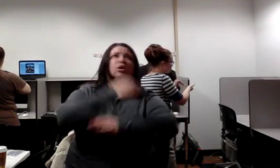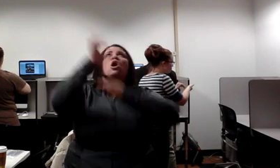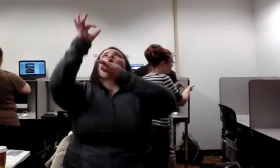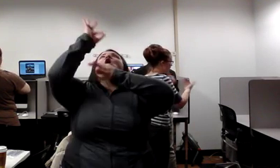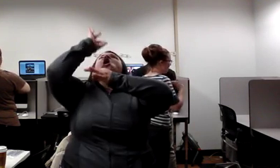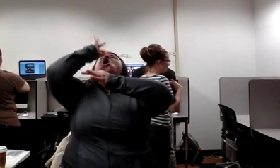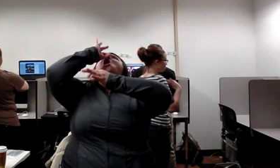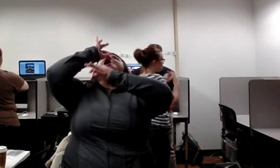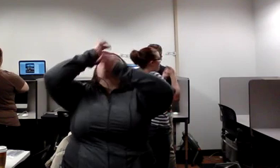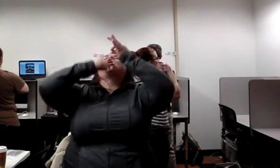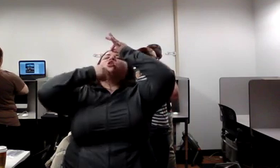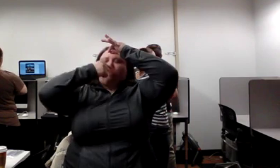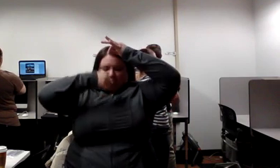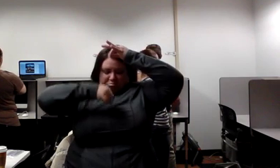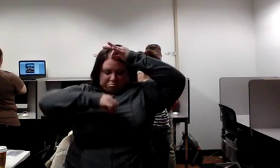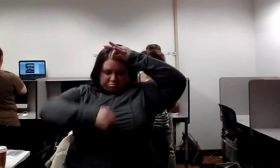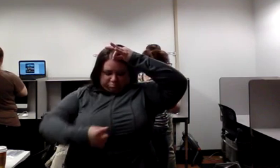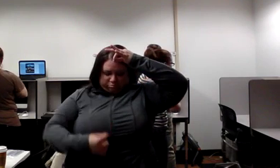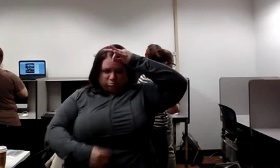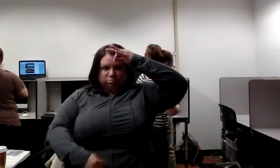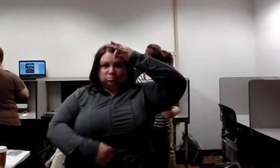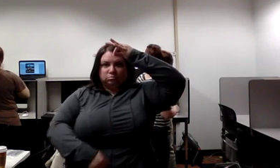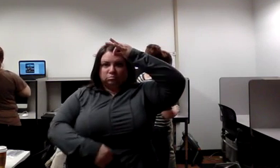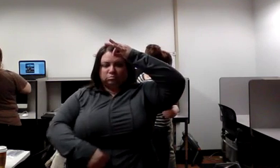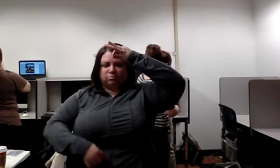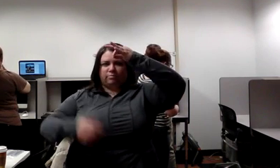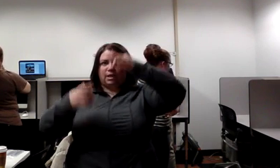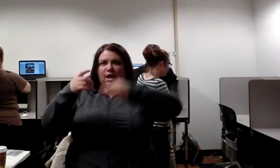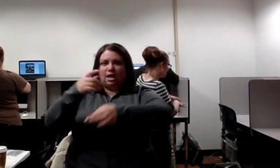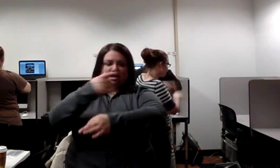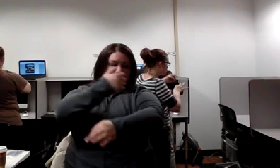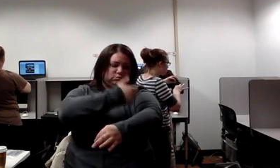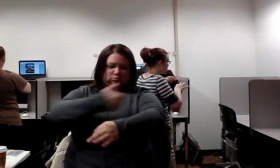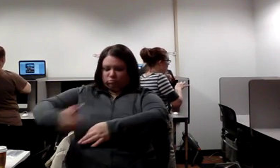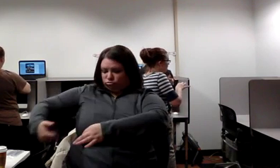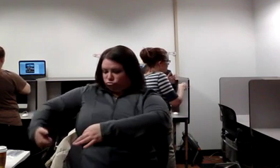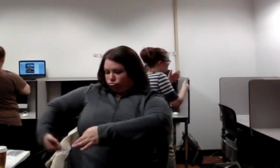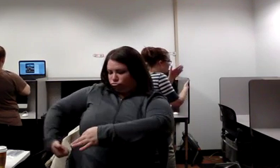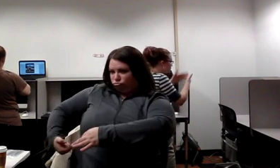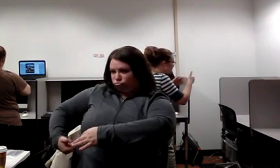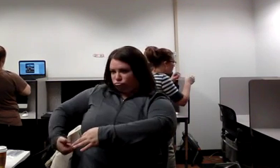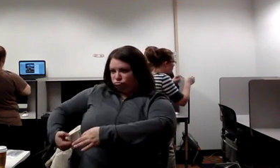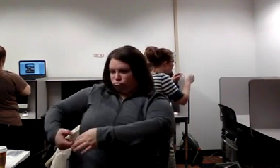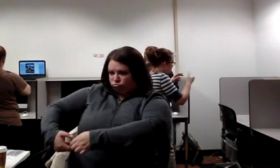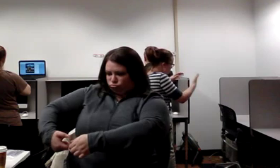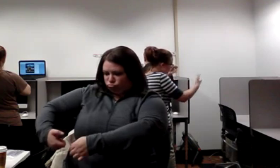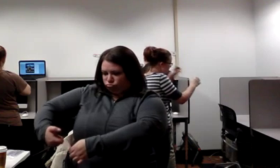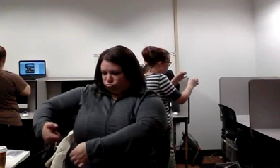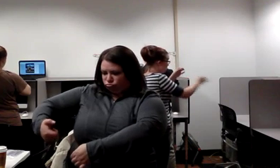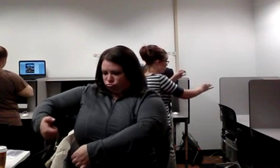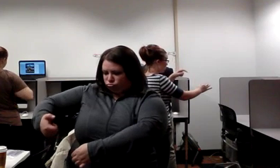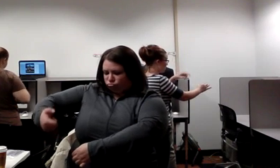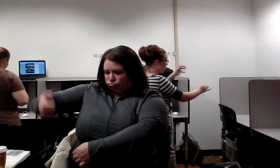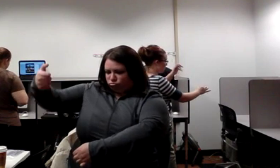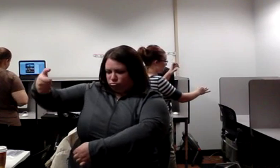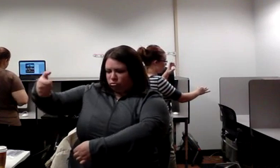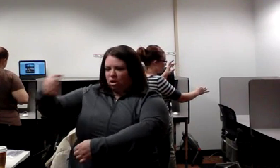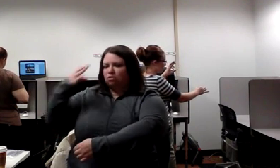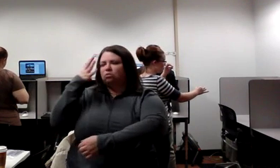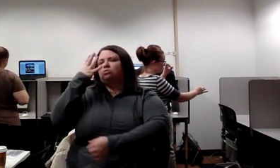stomach into my intestines, put a needle into my pancreas and got a few cells from the tumor. I was sedated, but my wife,